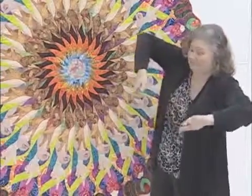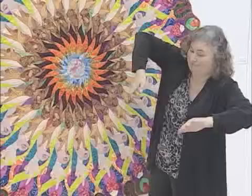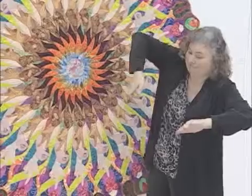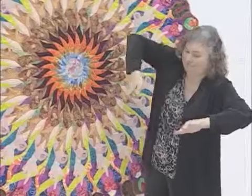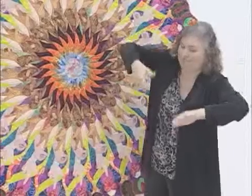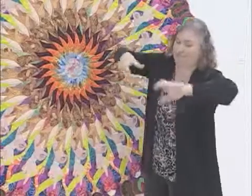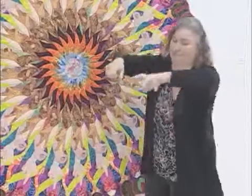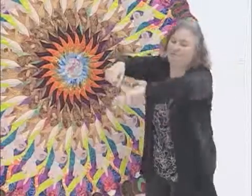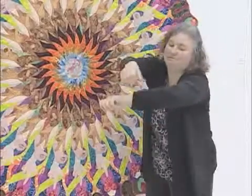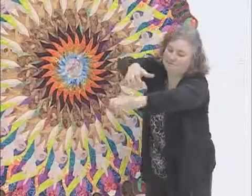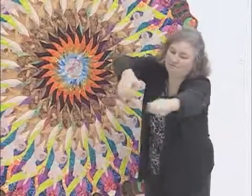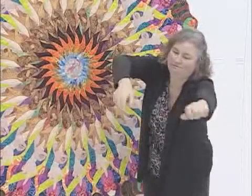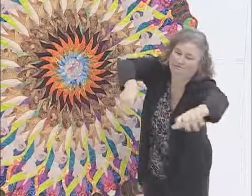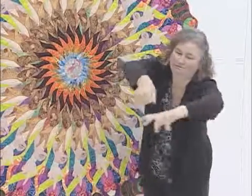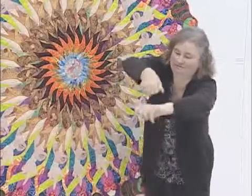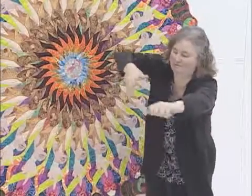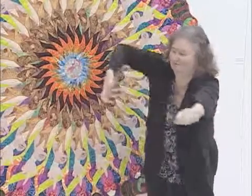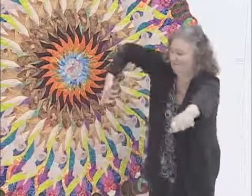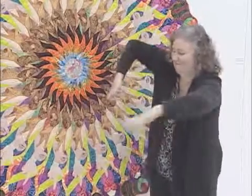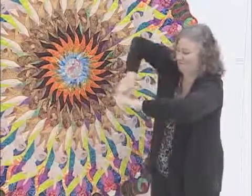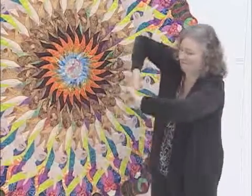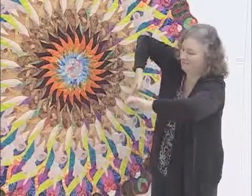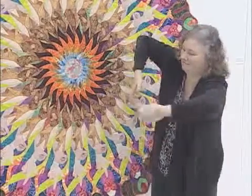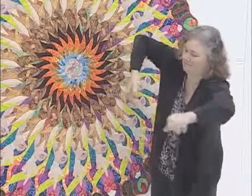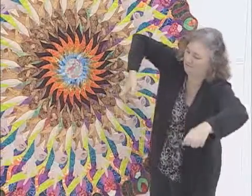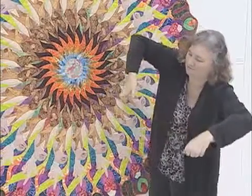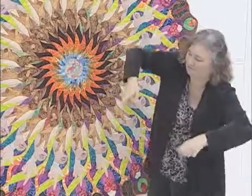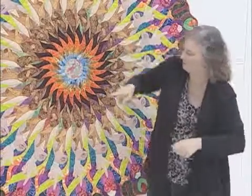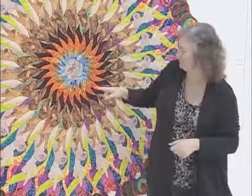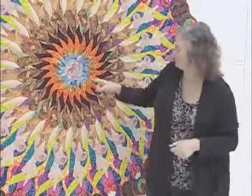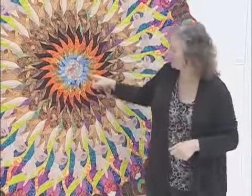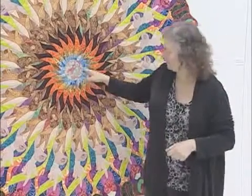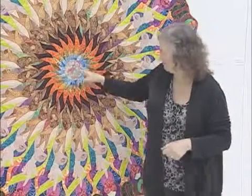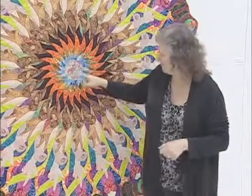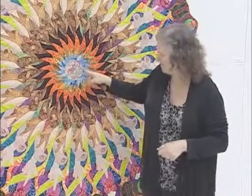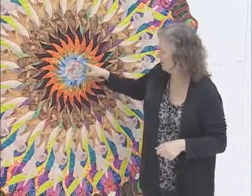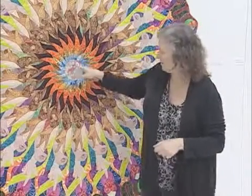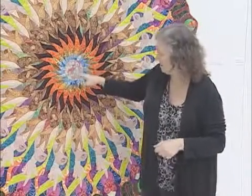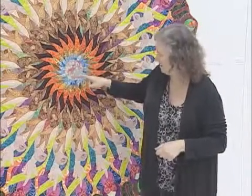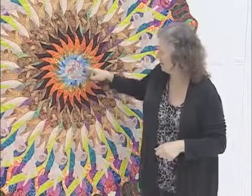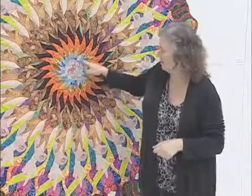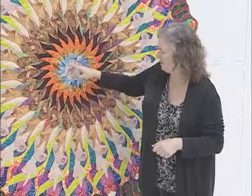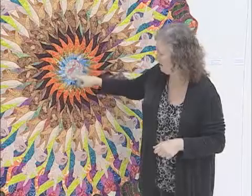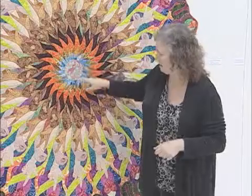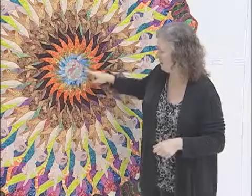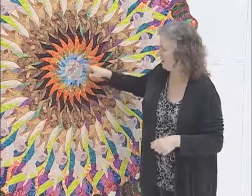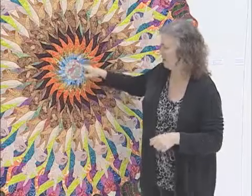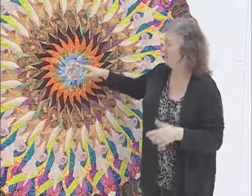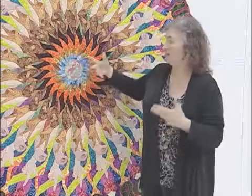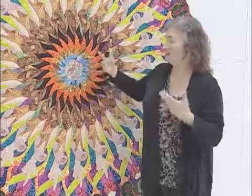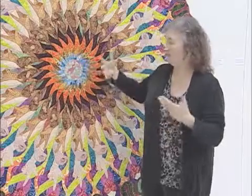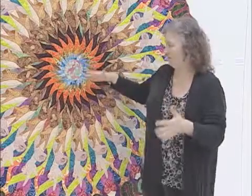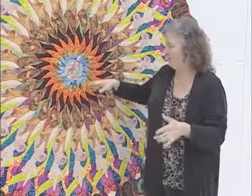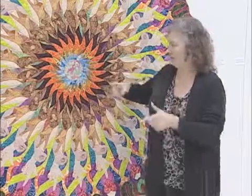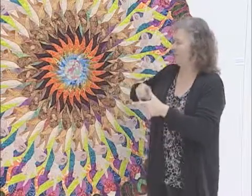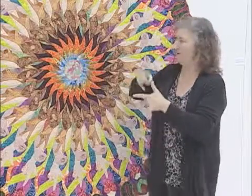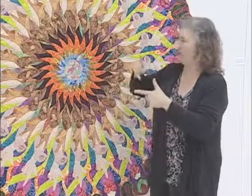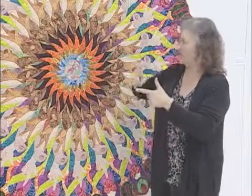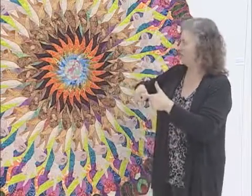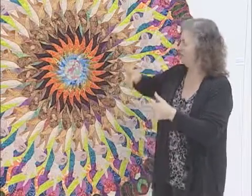had to rotate it very carefully as I was sewing these spiral stitches to the outskirts of the